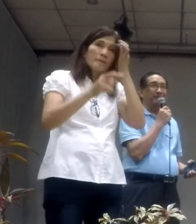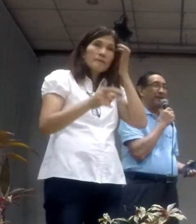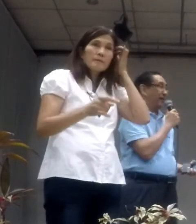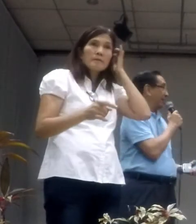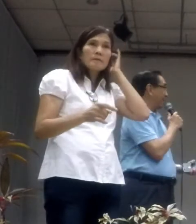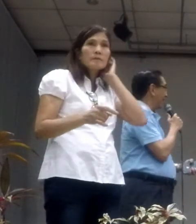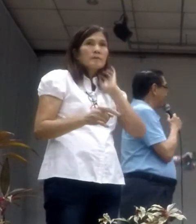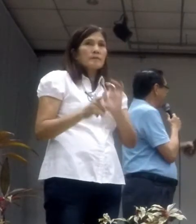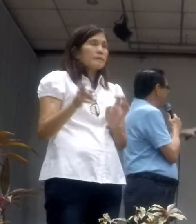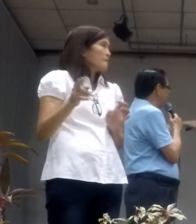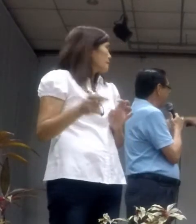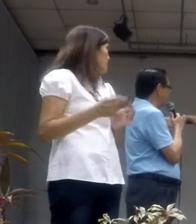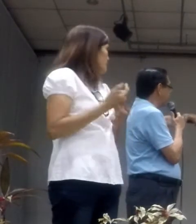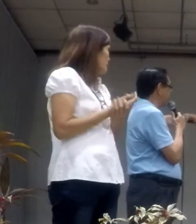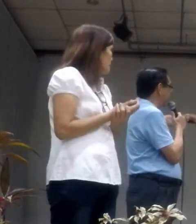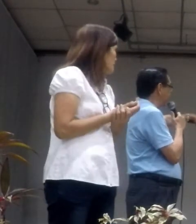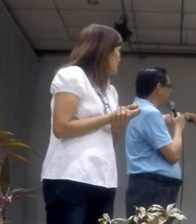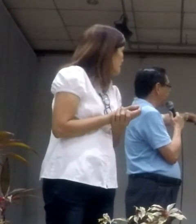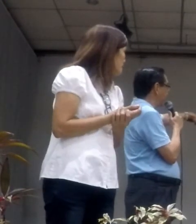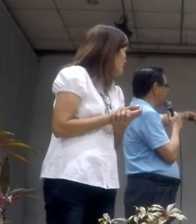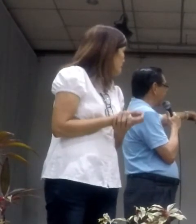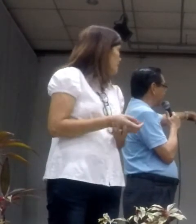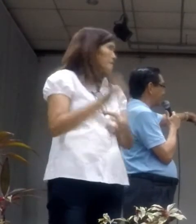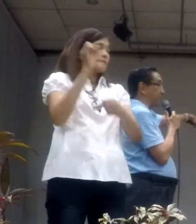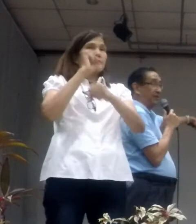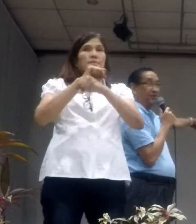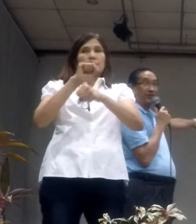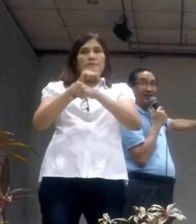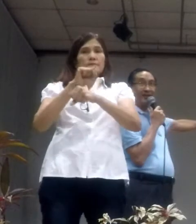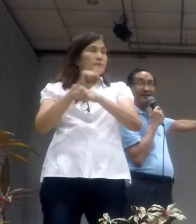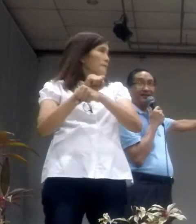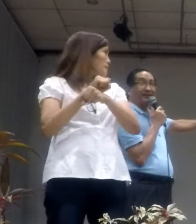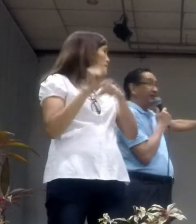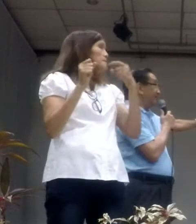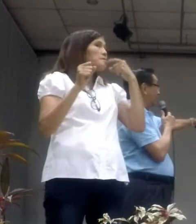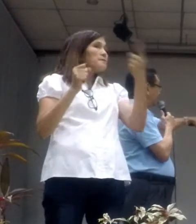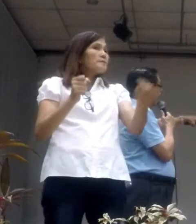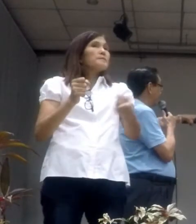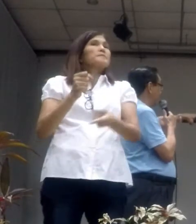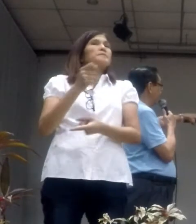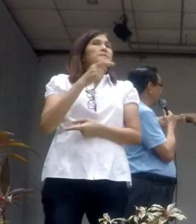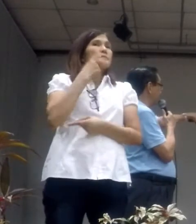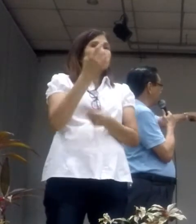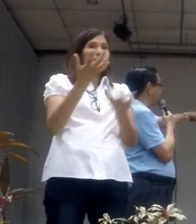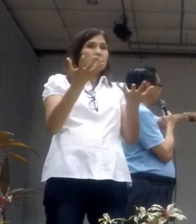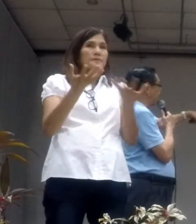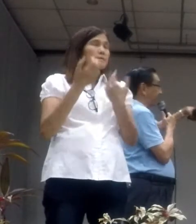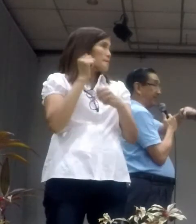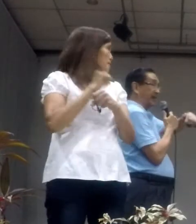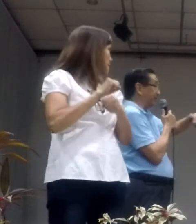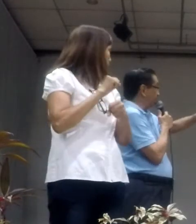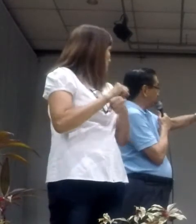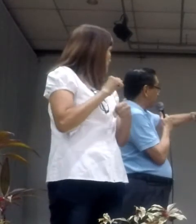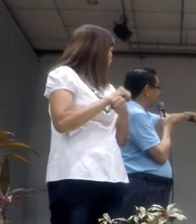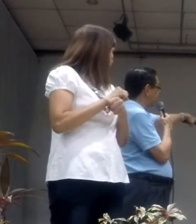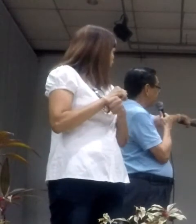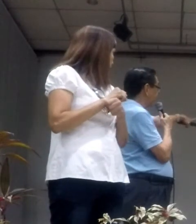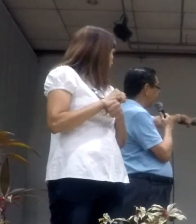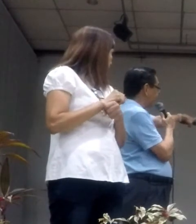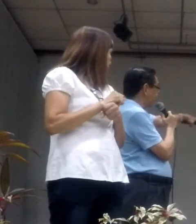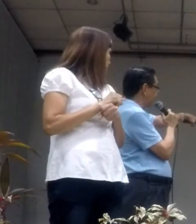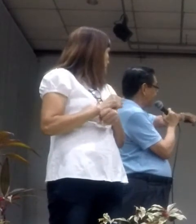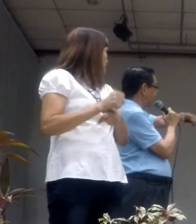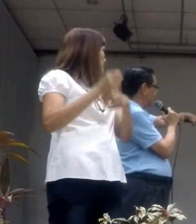Okay. And then there's this employment, as I mentioned earlier, we want employment of the deaf with fast